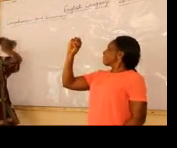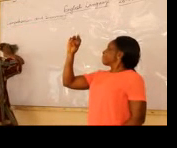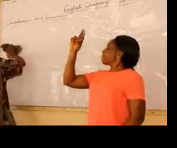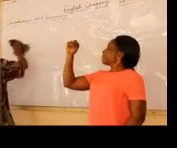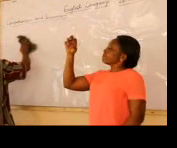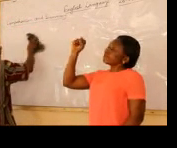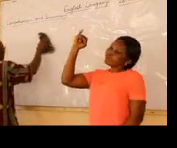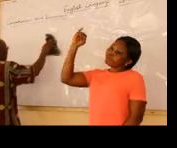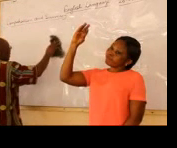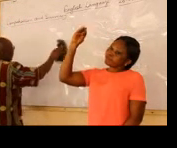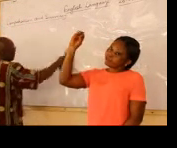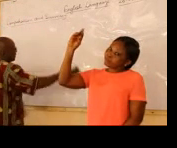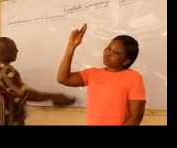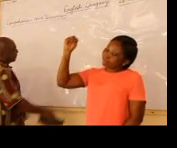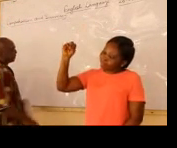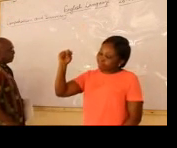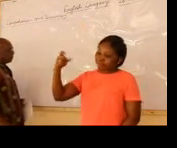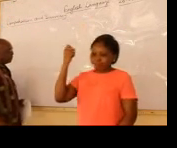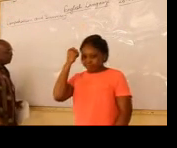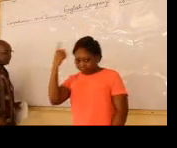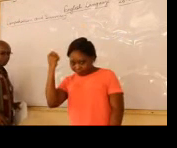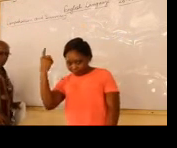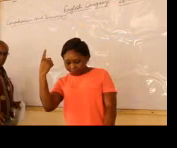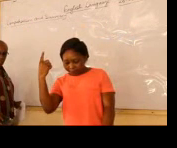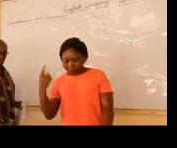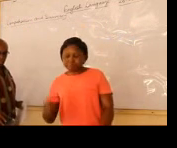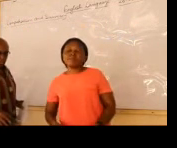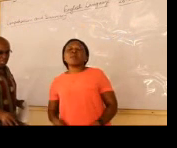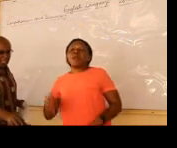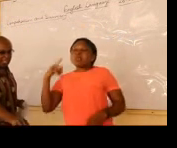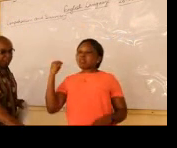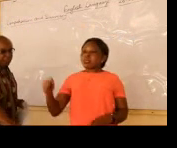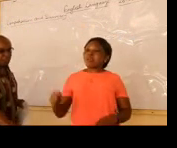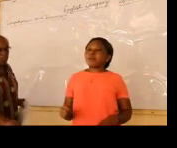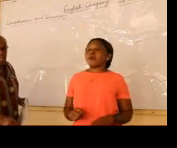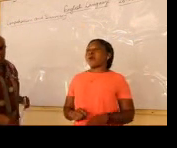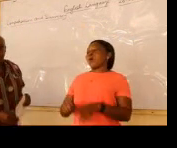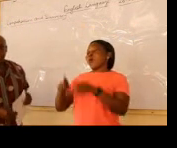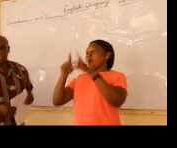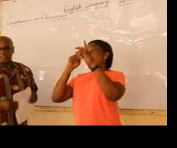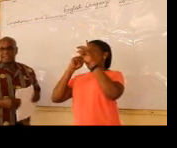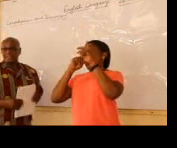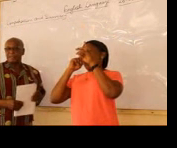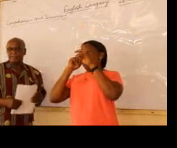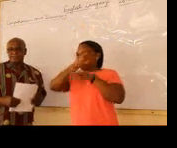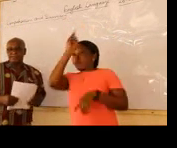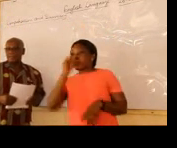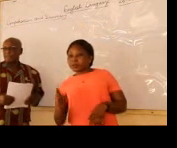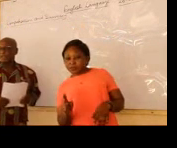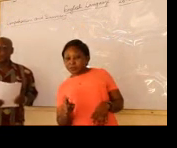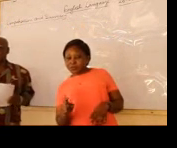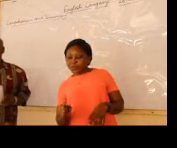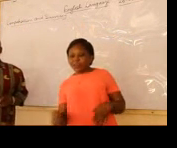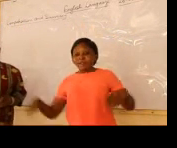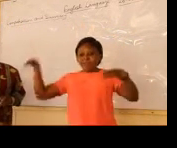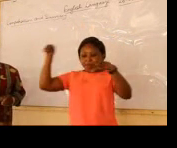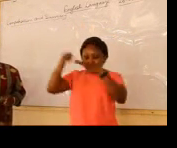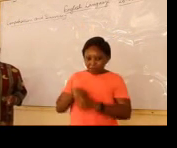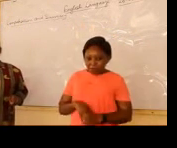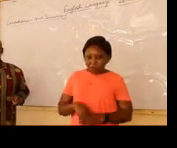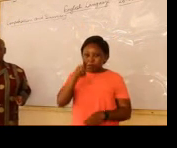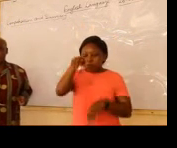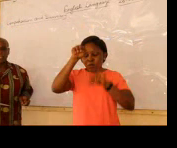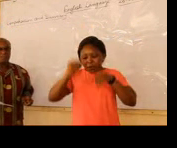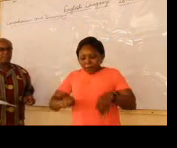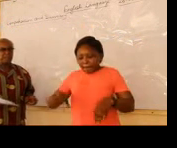the questions involved, you can lift your answers from the